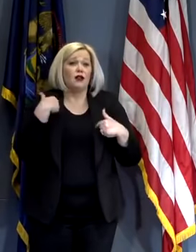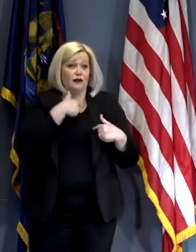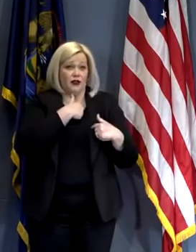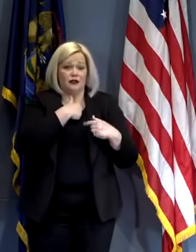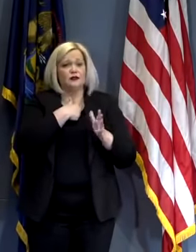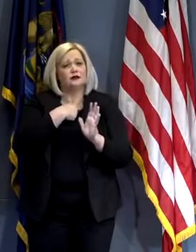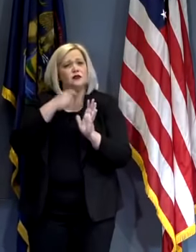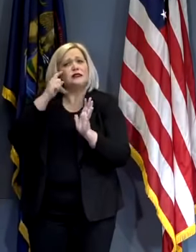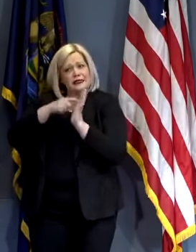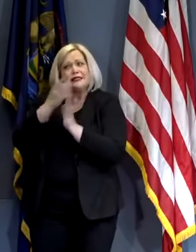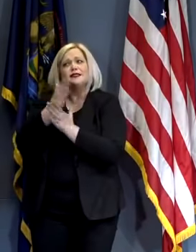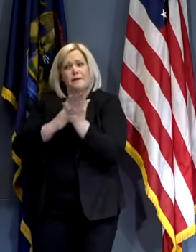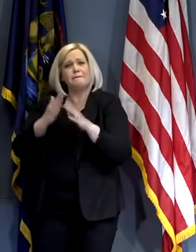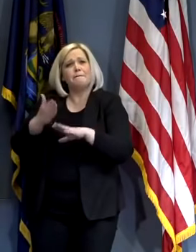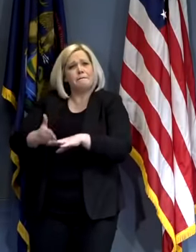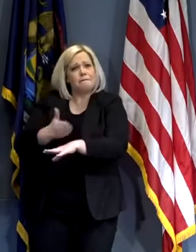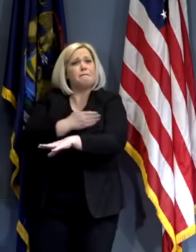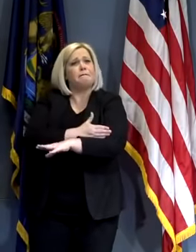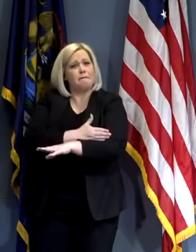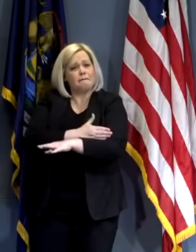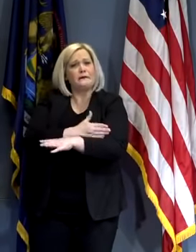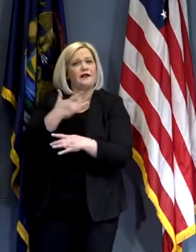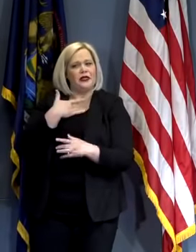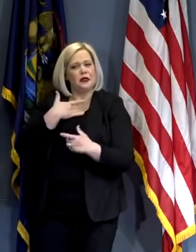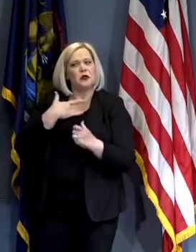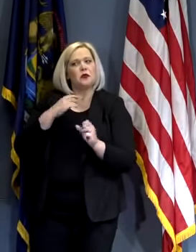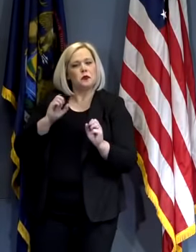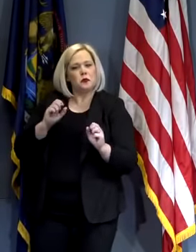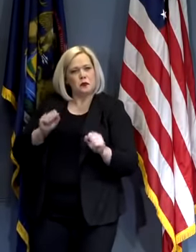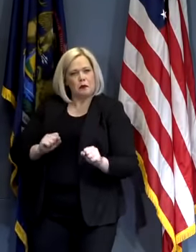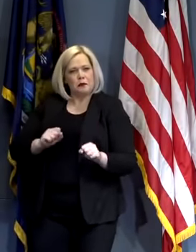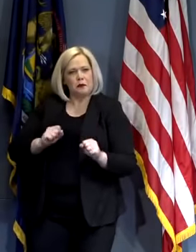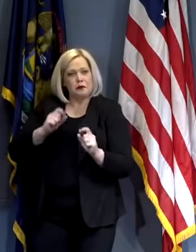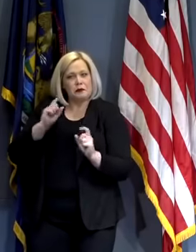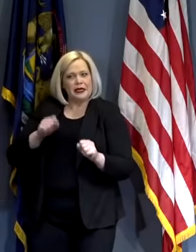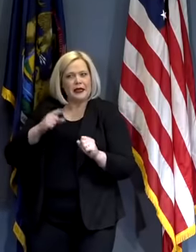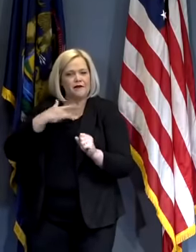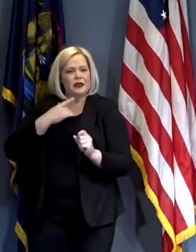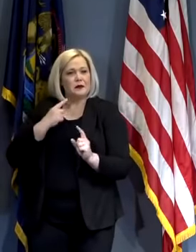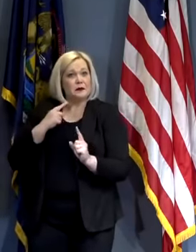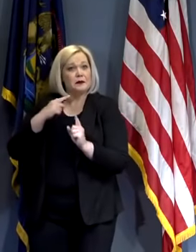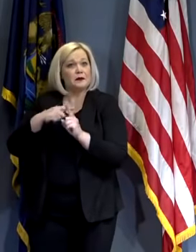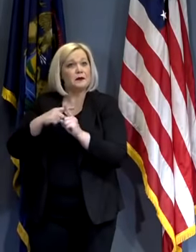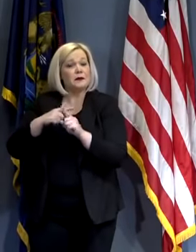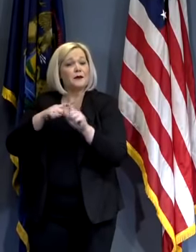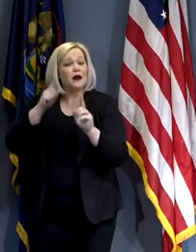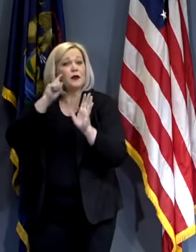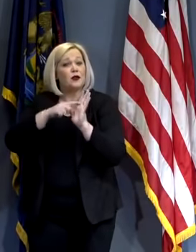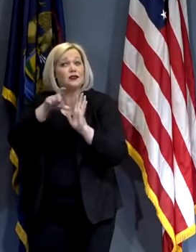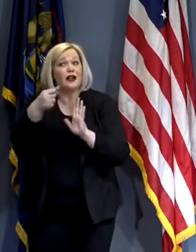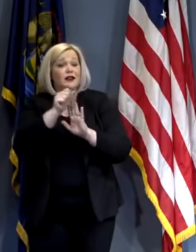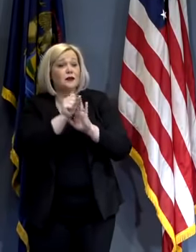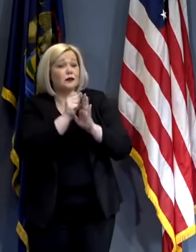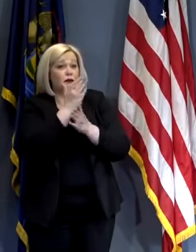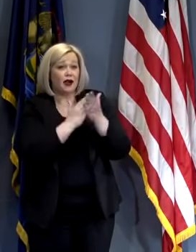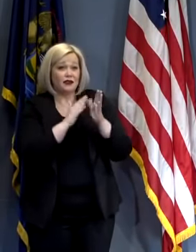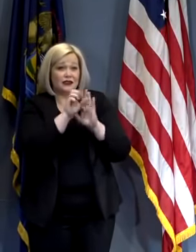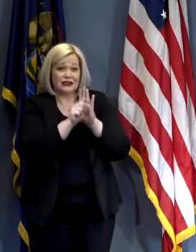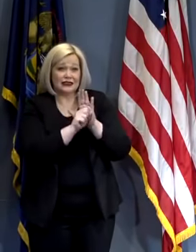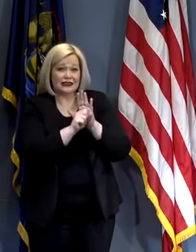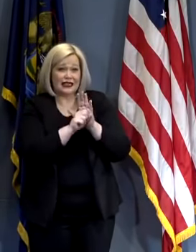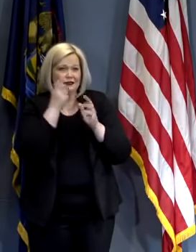have seen some improvements and reasons for cautious optimism, we've also seen that some parts of the state have had an increased growth